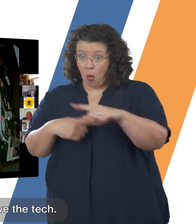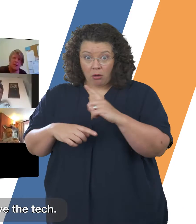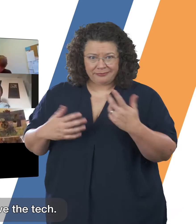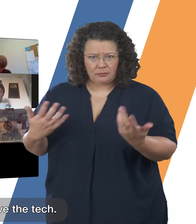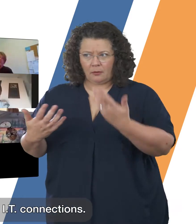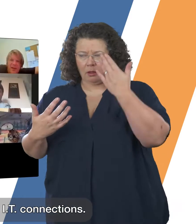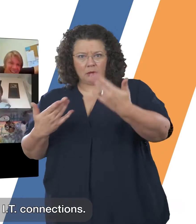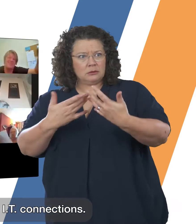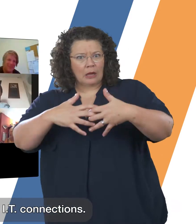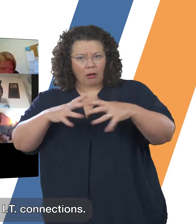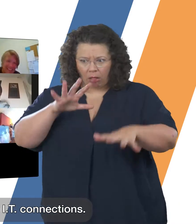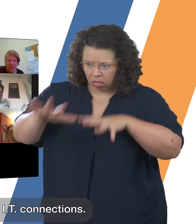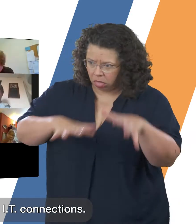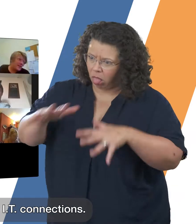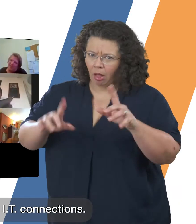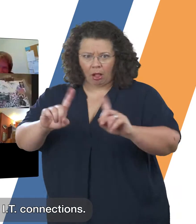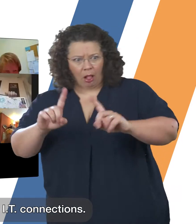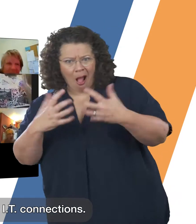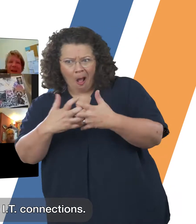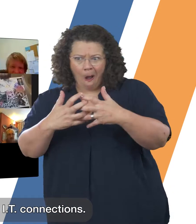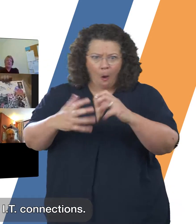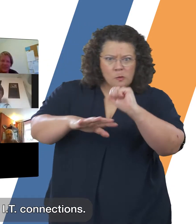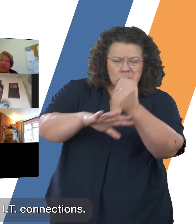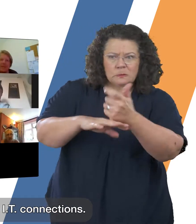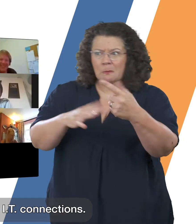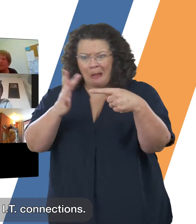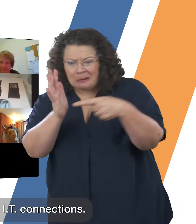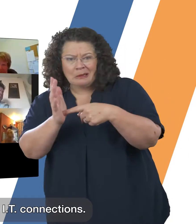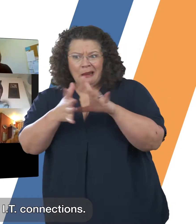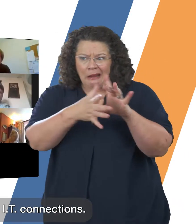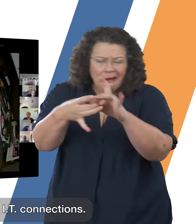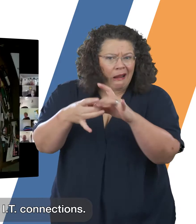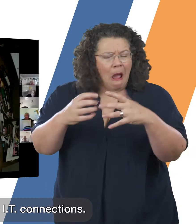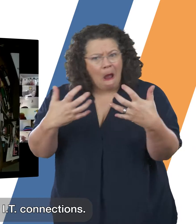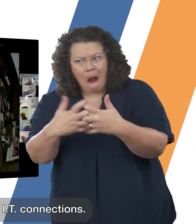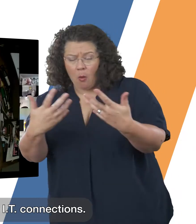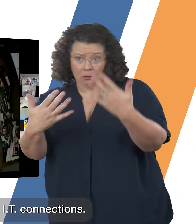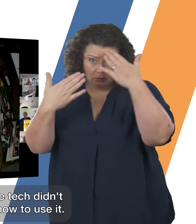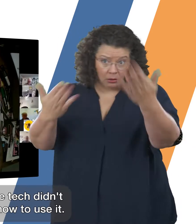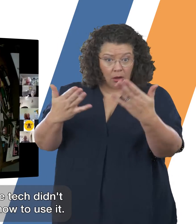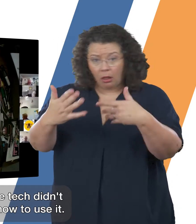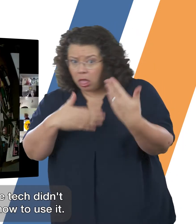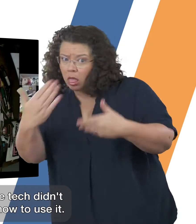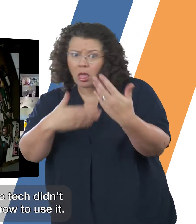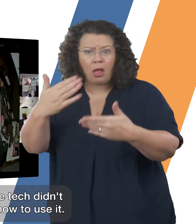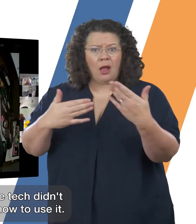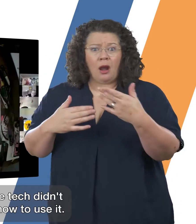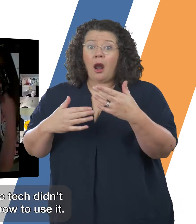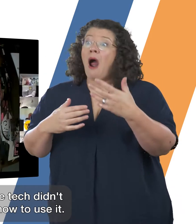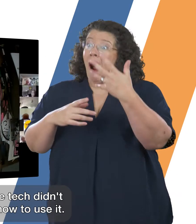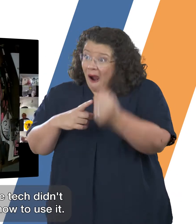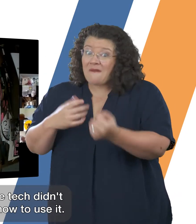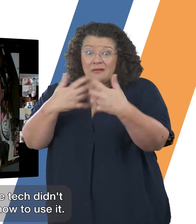all have the tech, they didn't all have the IT connections. Those that had the tech